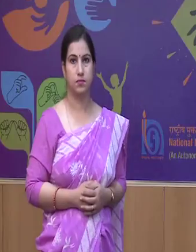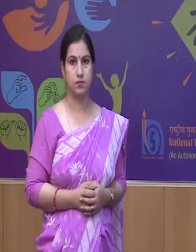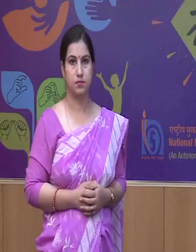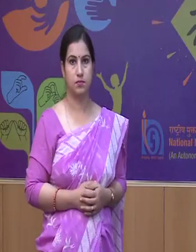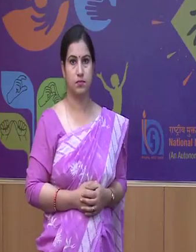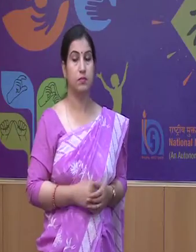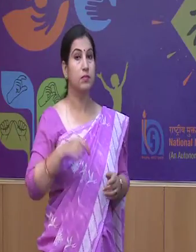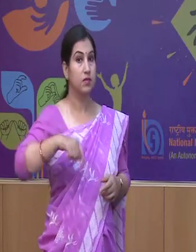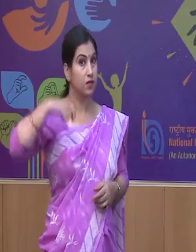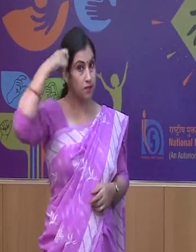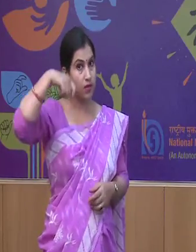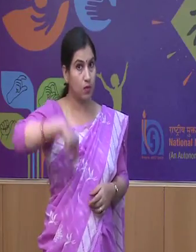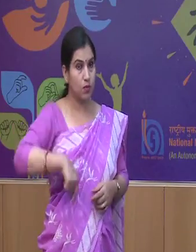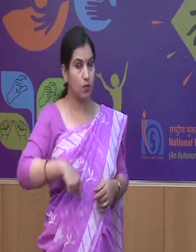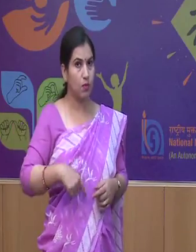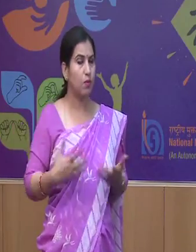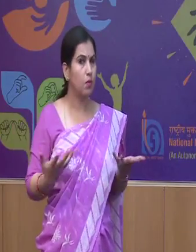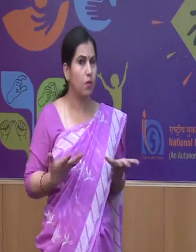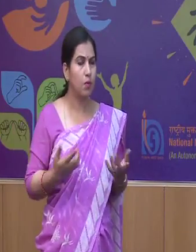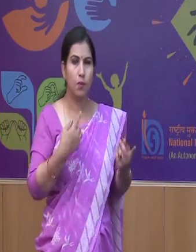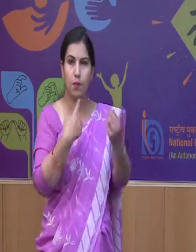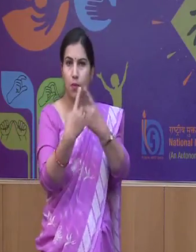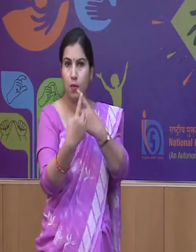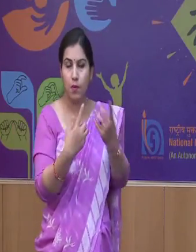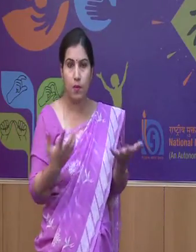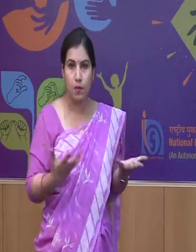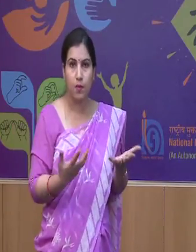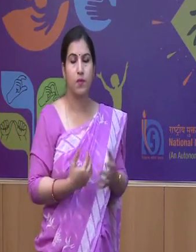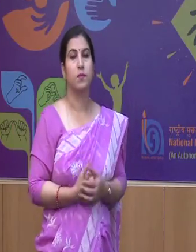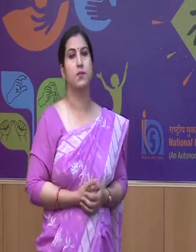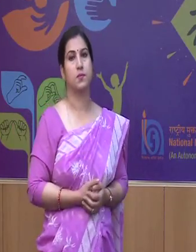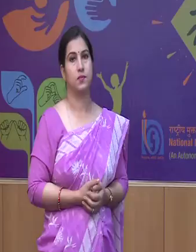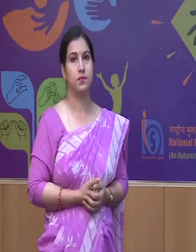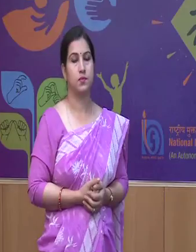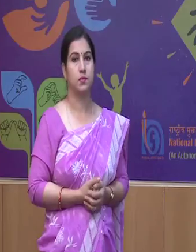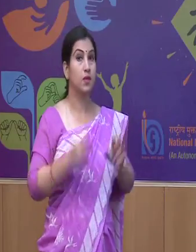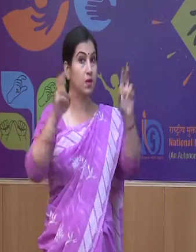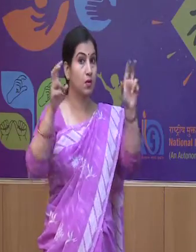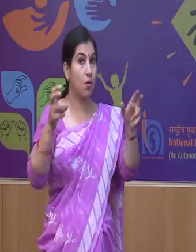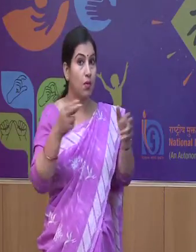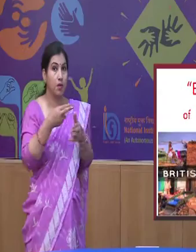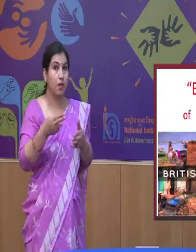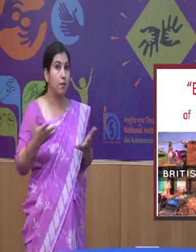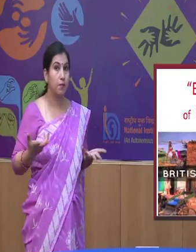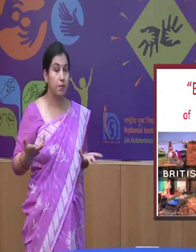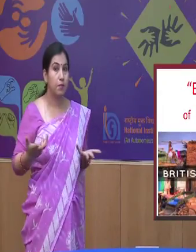In this video, we are going to cover the topic